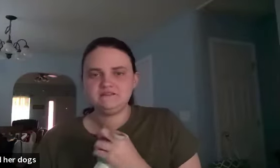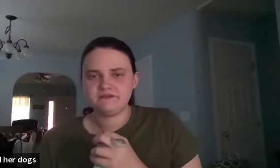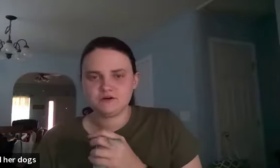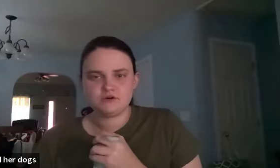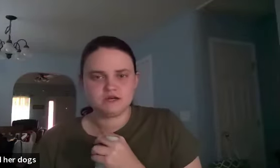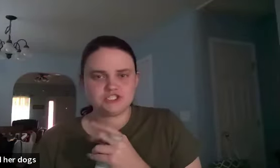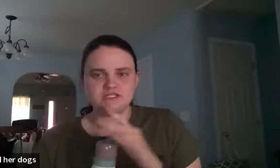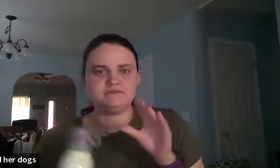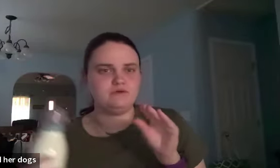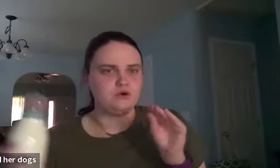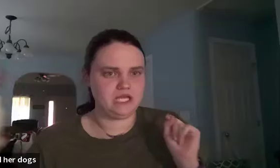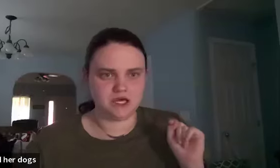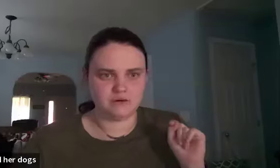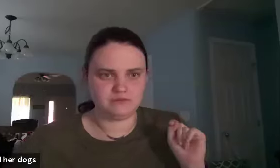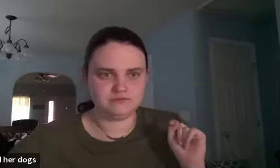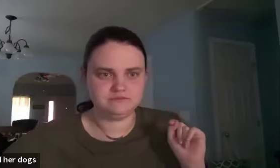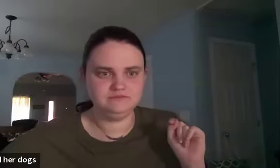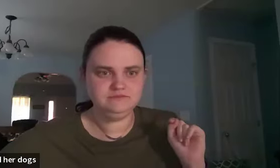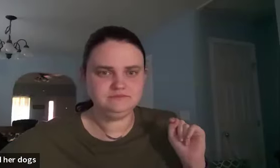Any final questions before we go?